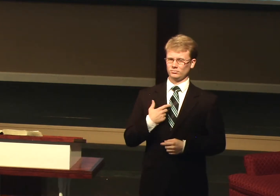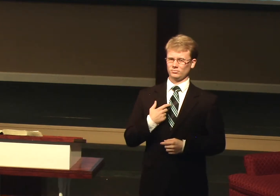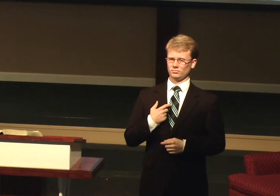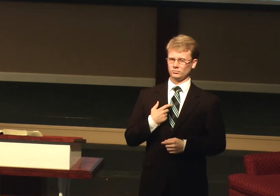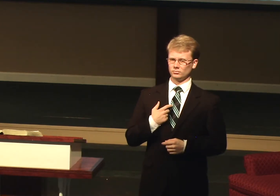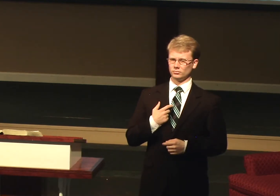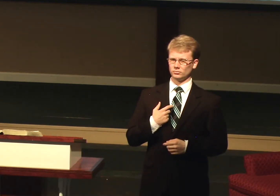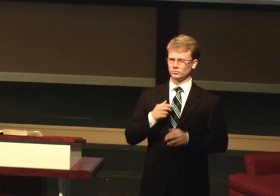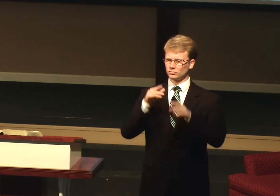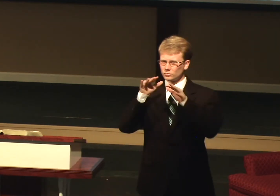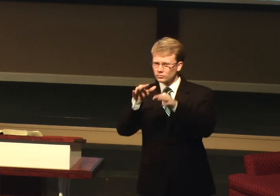My life,